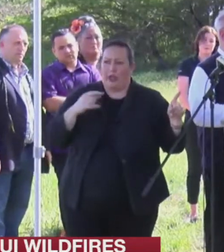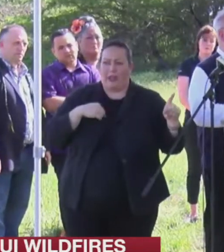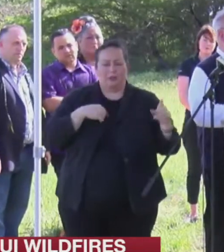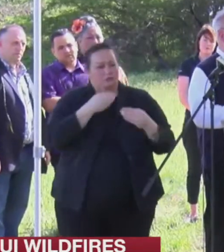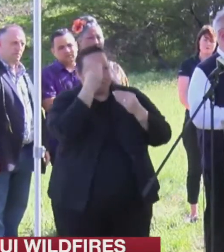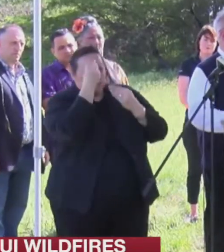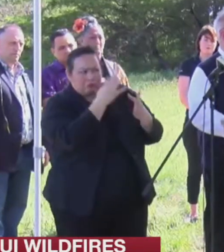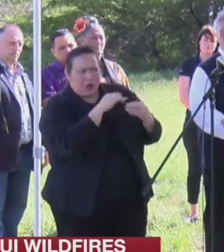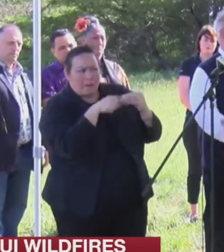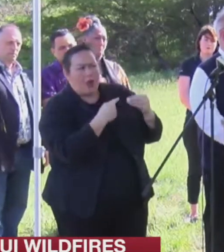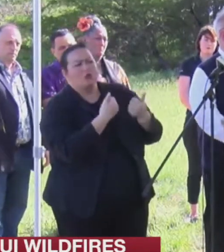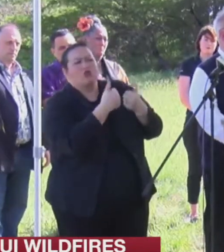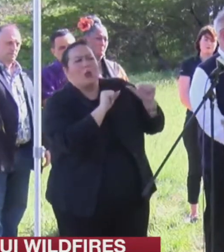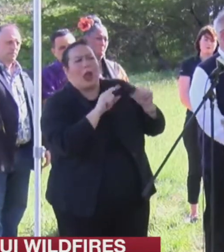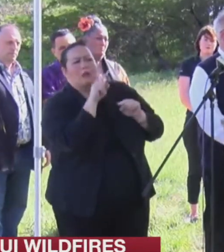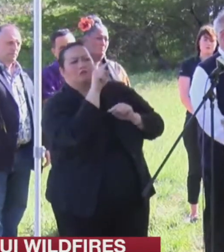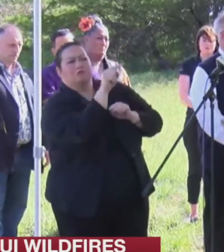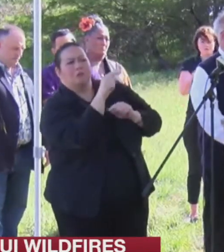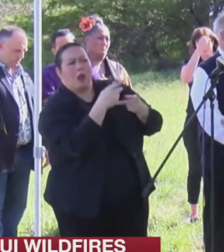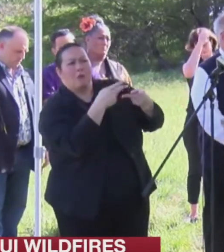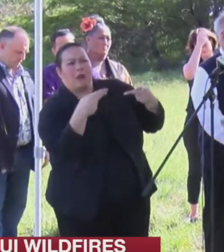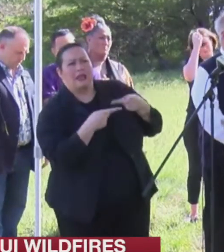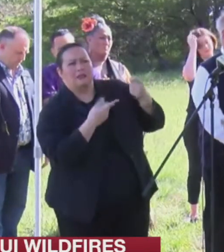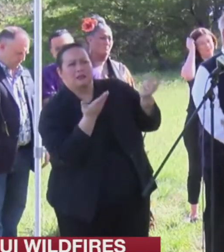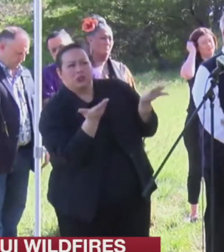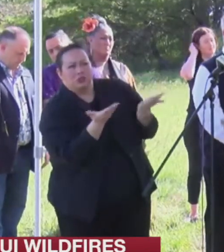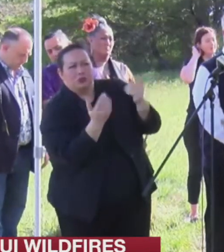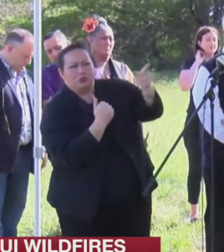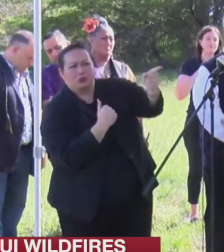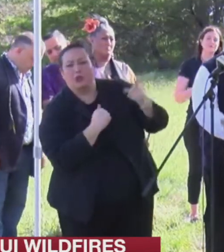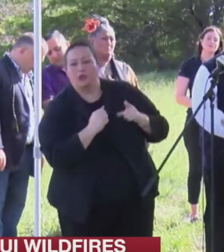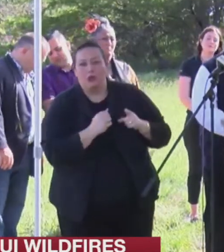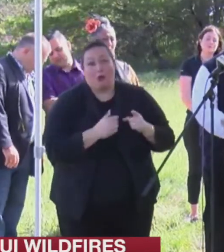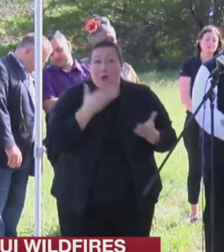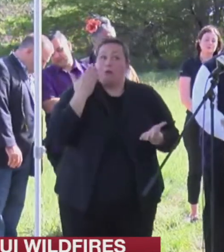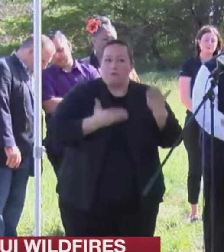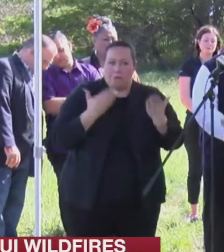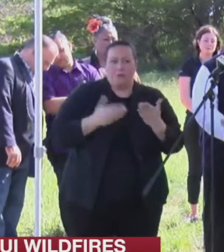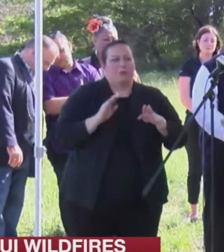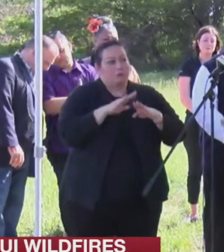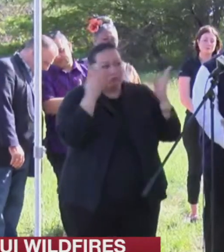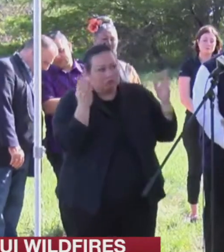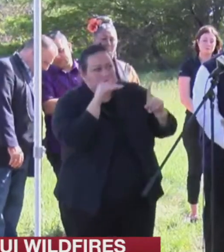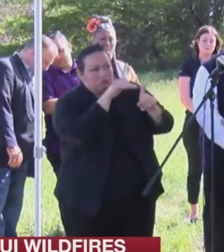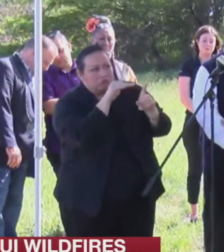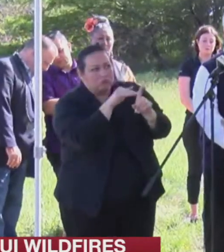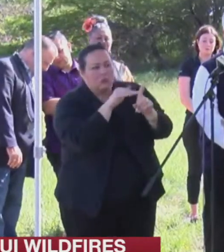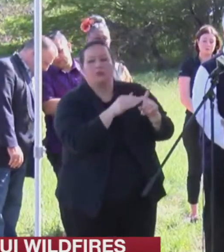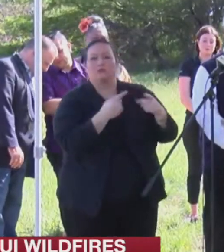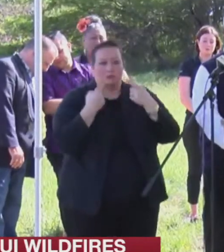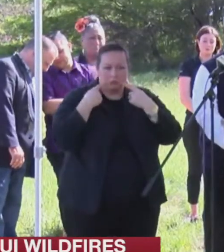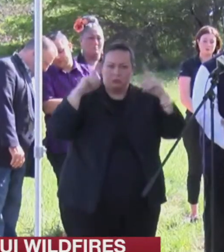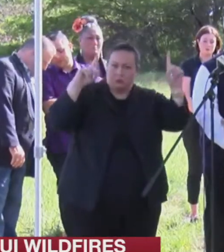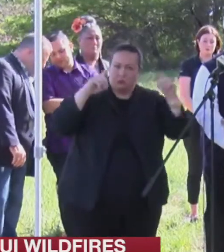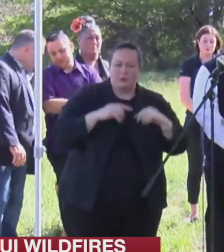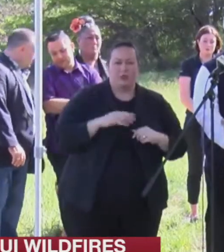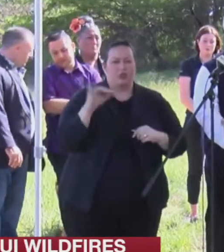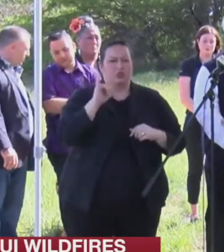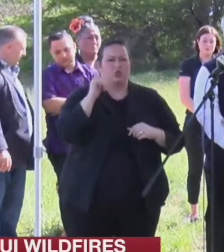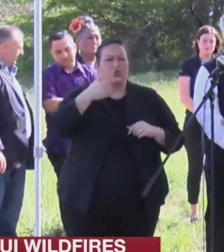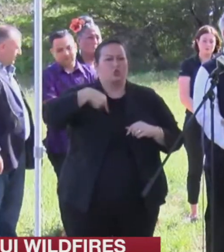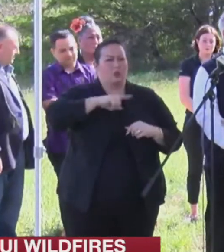of opportunities and options that are out in the community that we followed up on. We've also done 2 business days